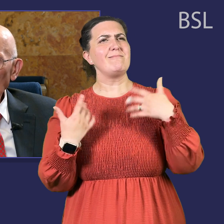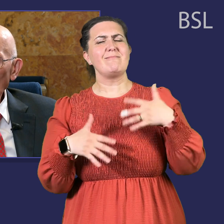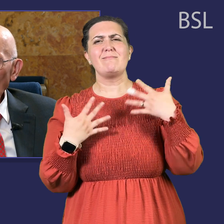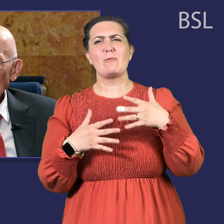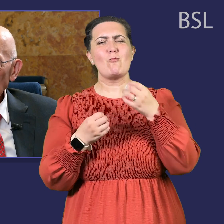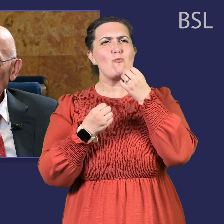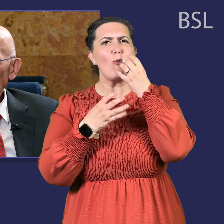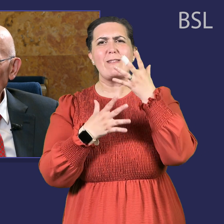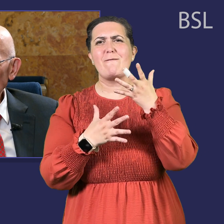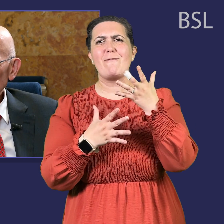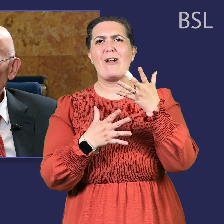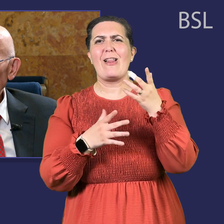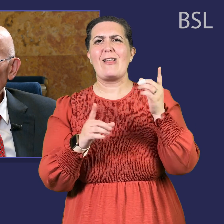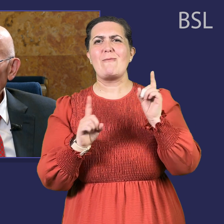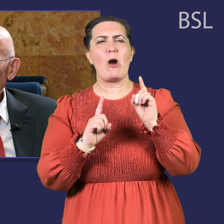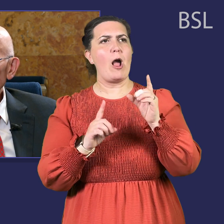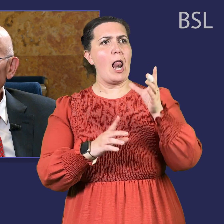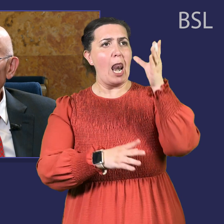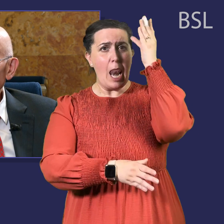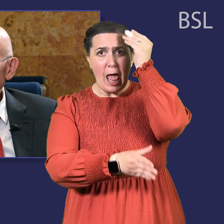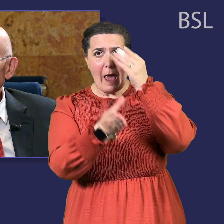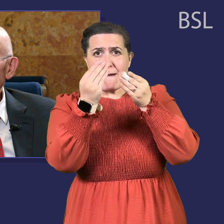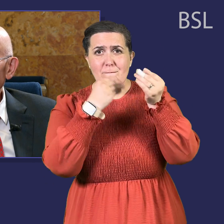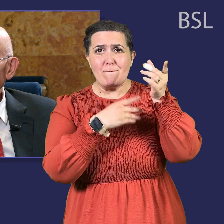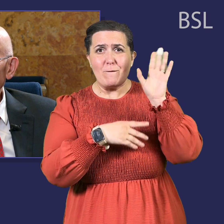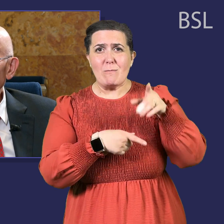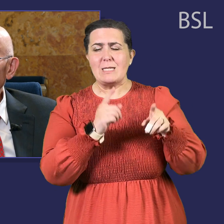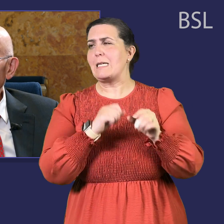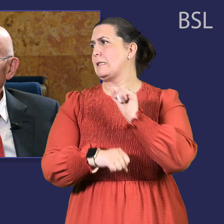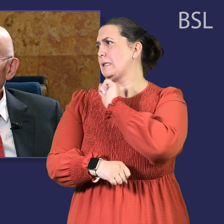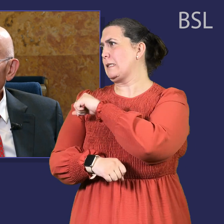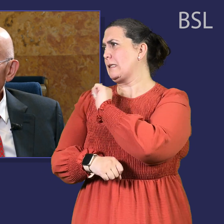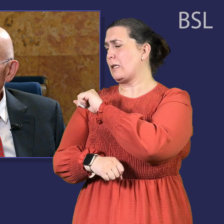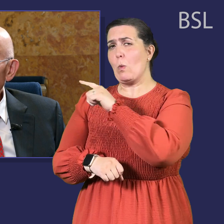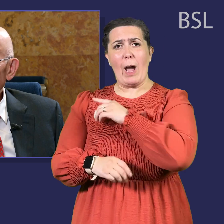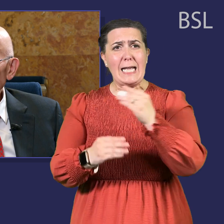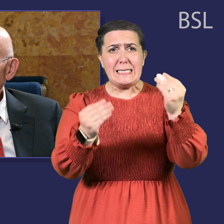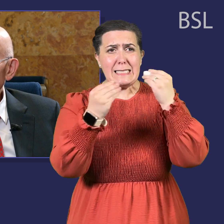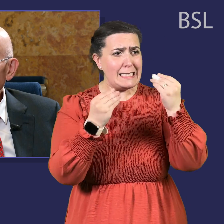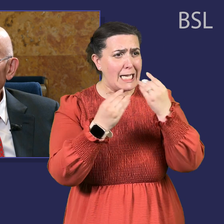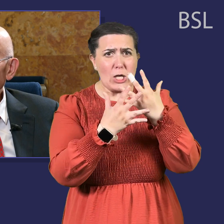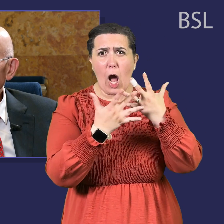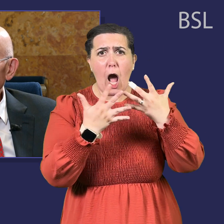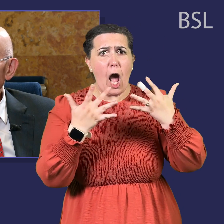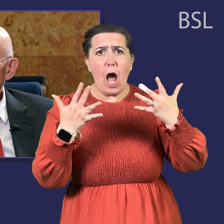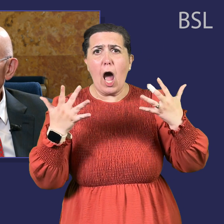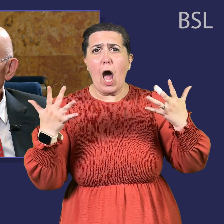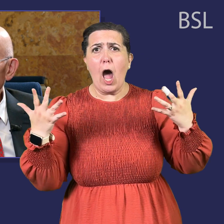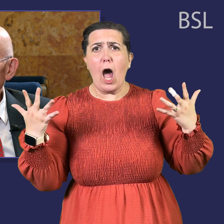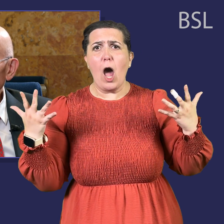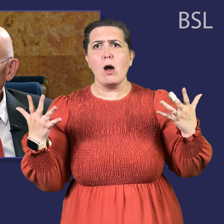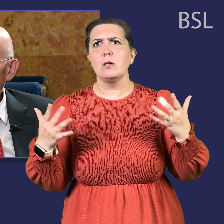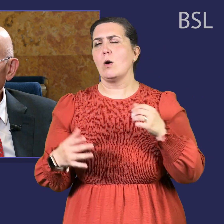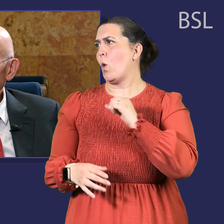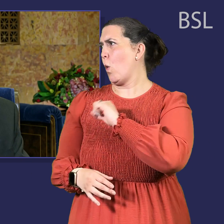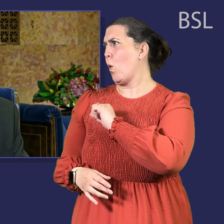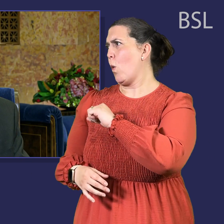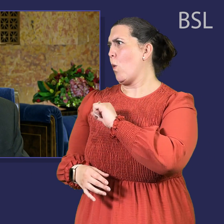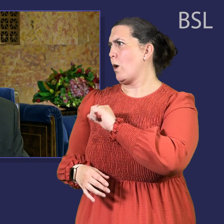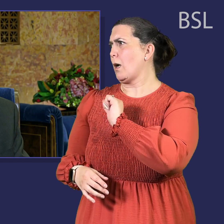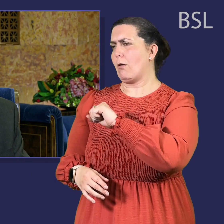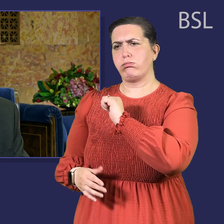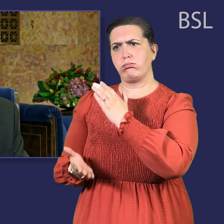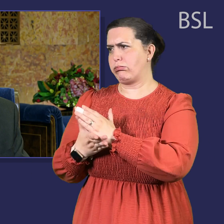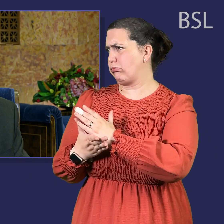consider it a wonderful thing to be able to learn from him. Yes. He has taught us so many things as we've been together.